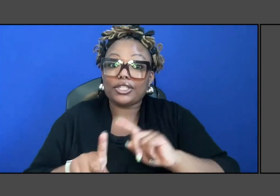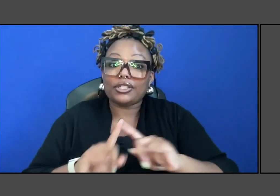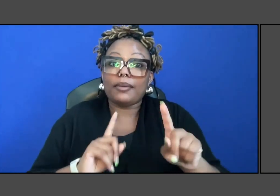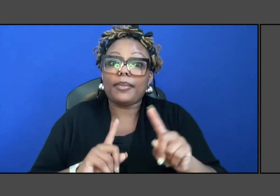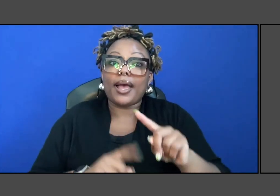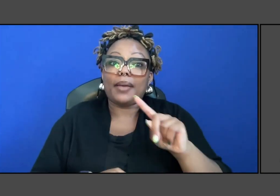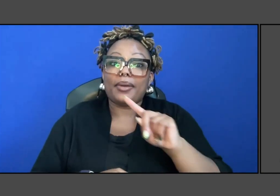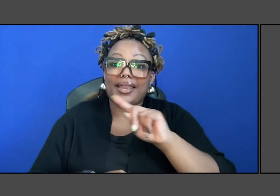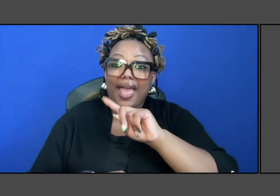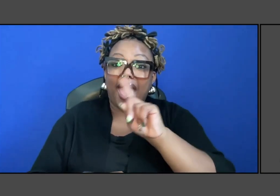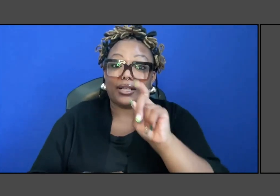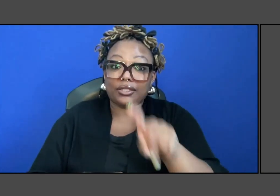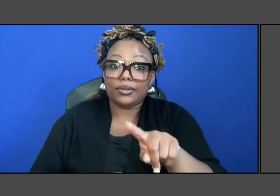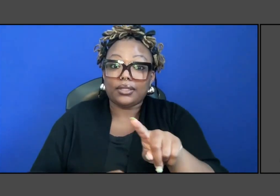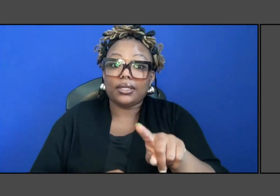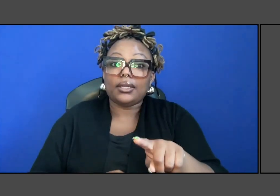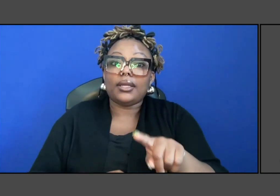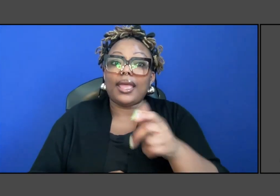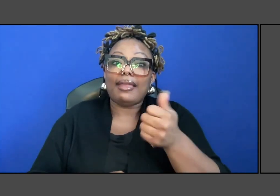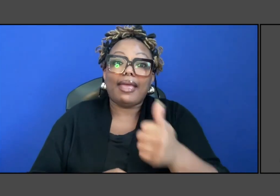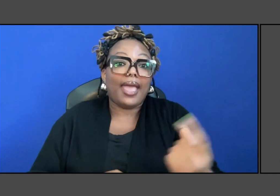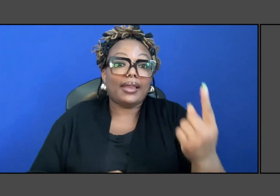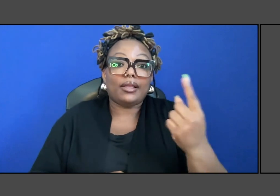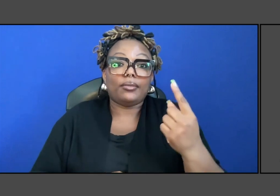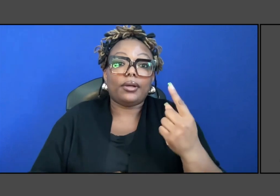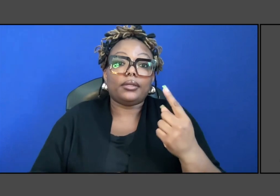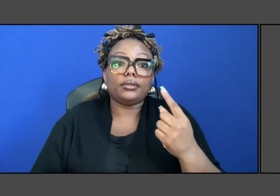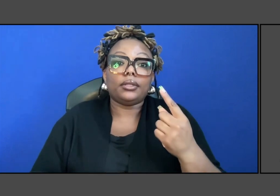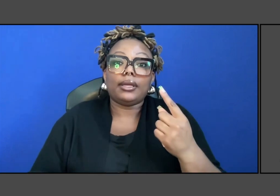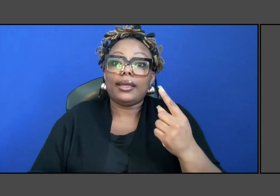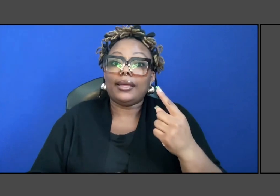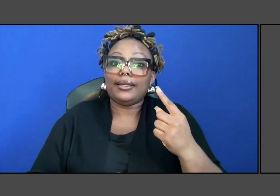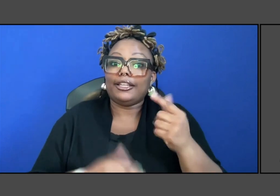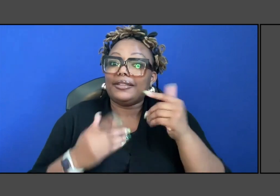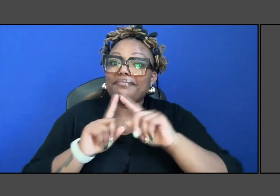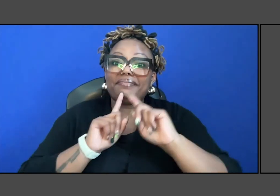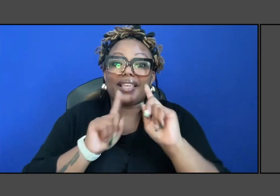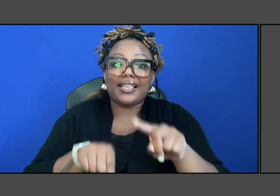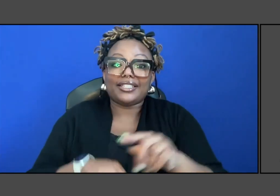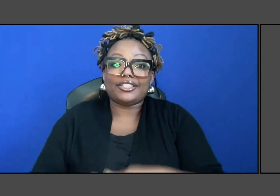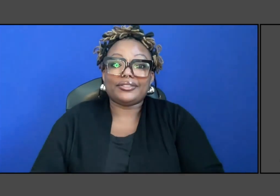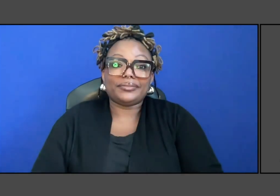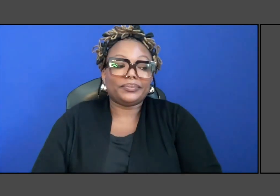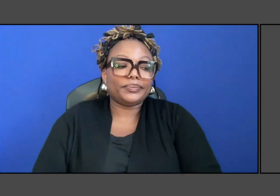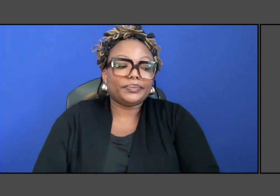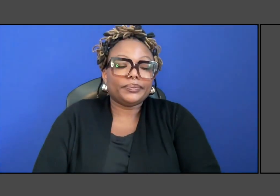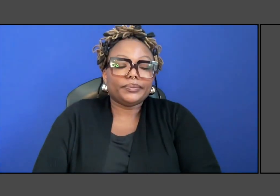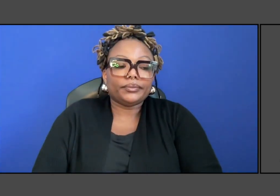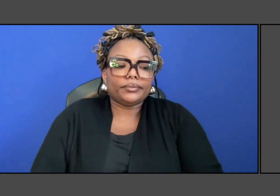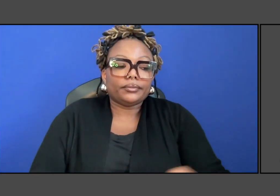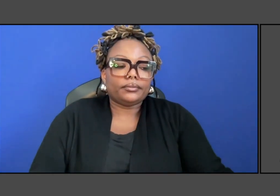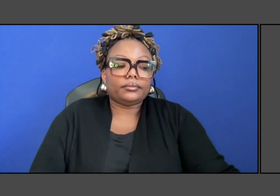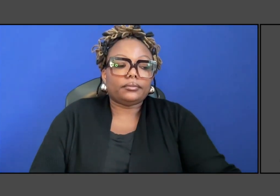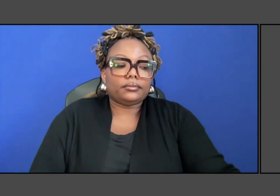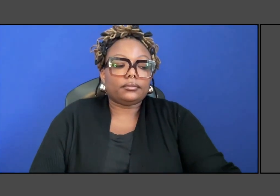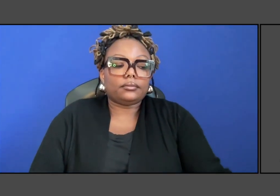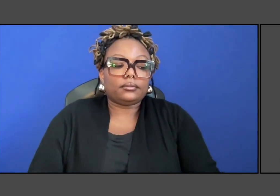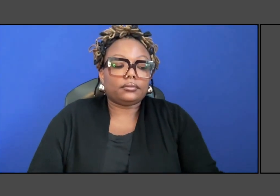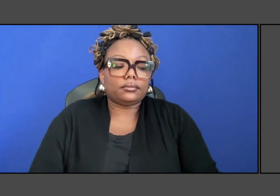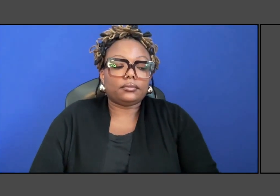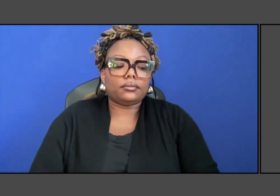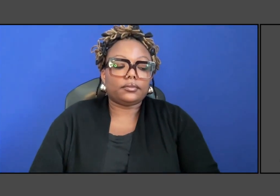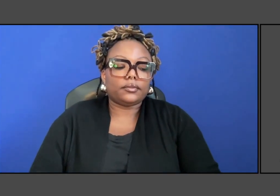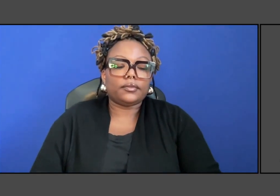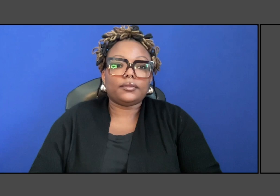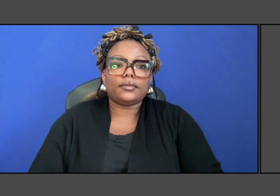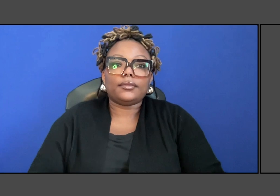questions, and just anybody, jump for the ball. It's jump ball. I say in honor of the New York Liberty